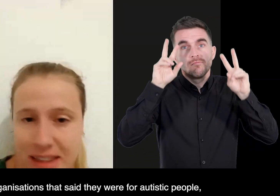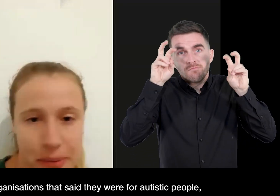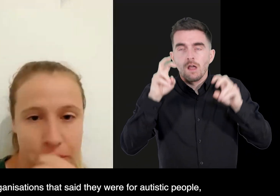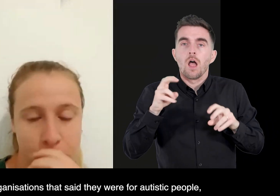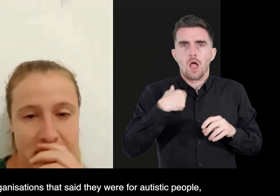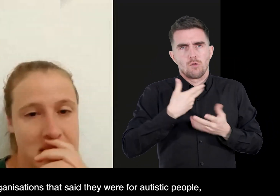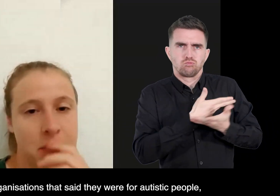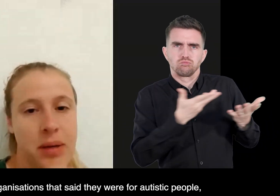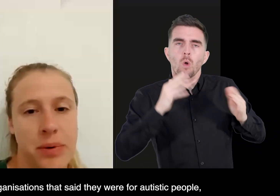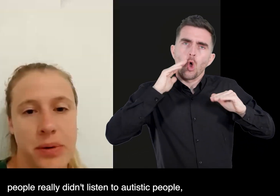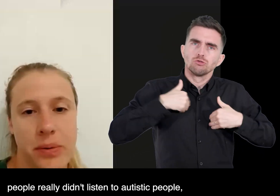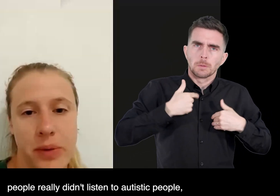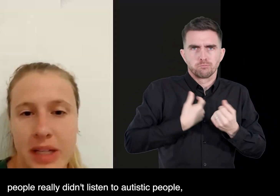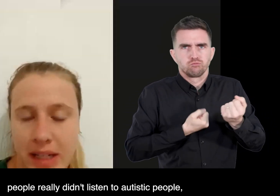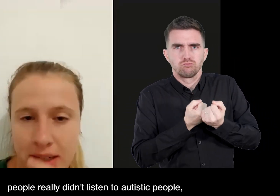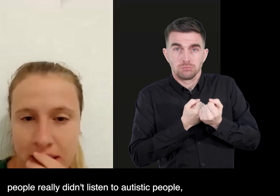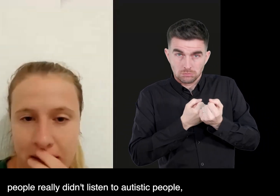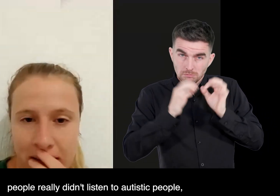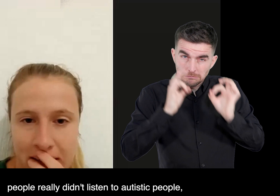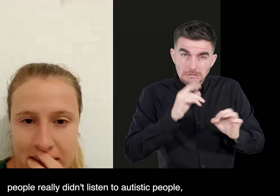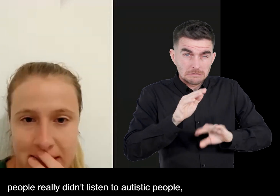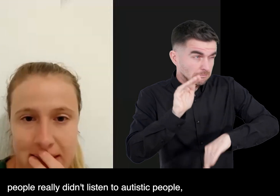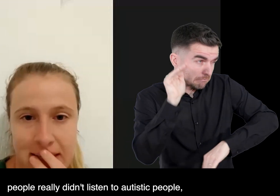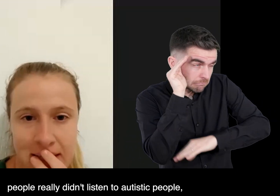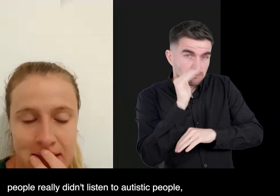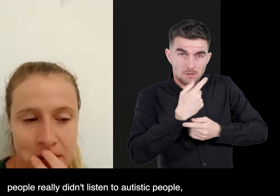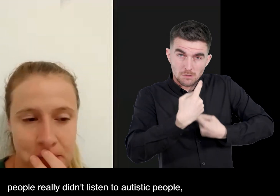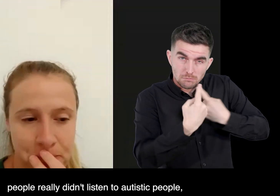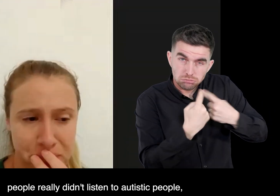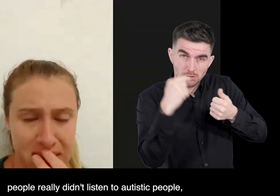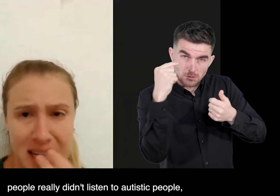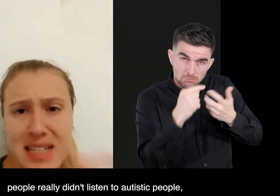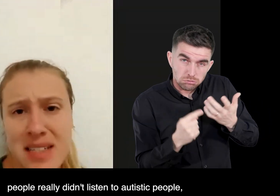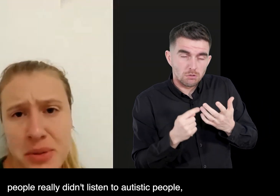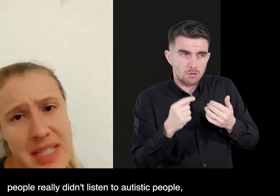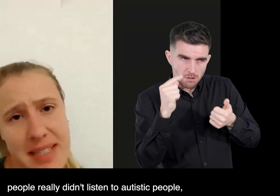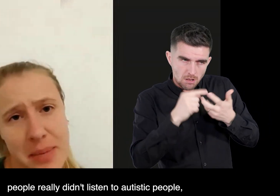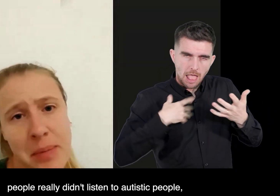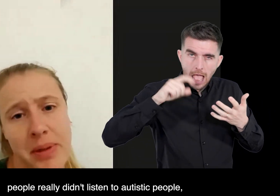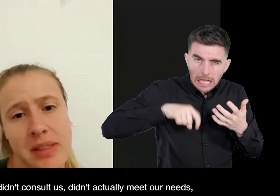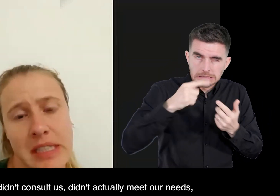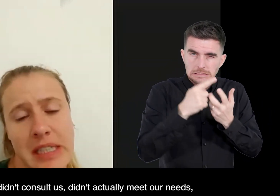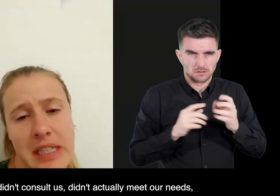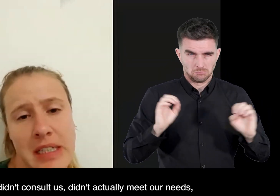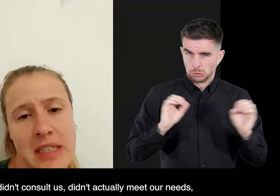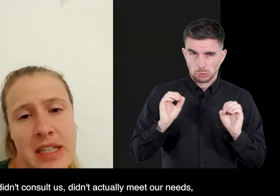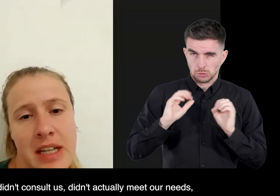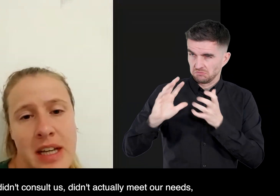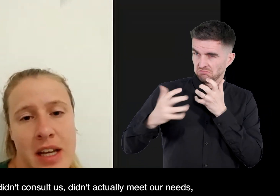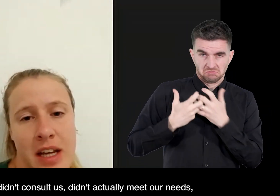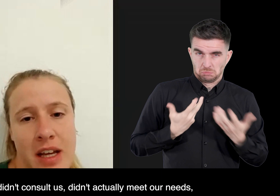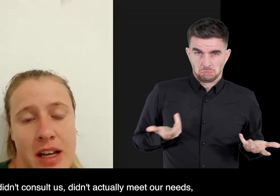that said they were for autistic people, really didn't listen to autistic people, didn't